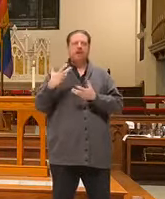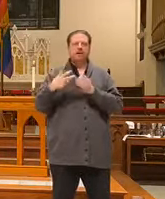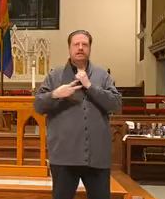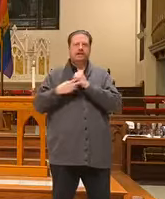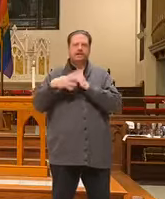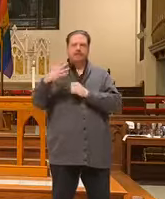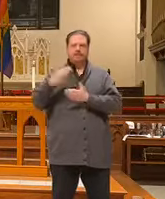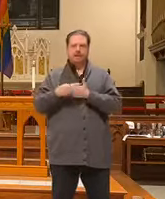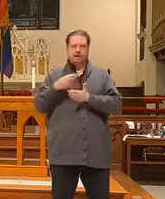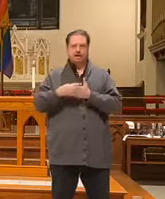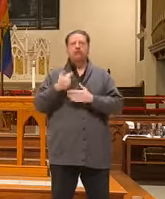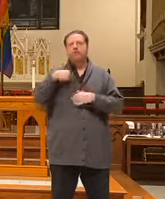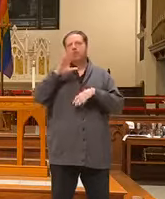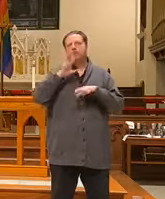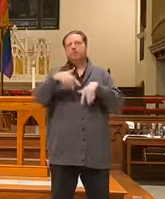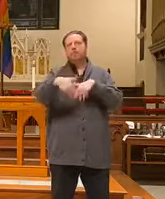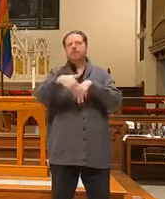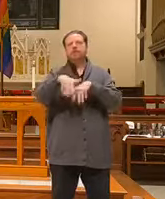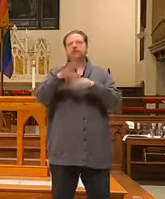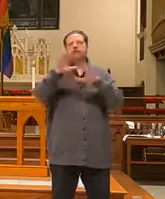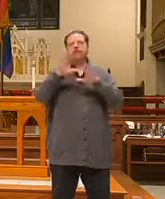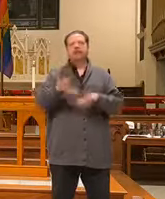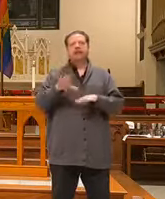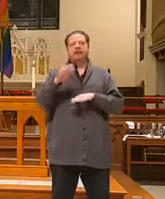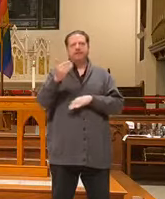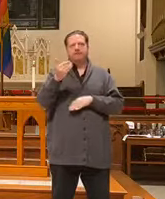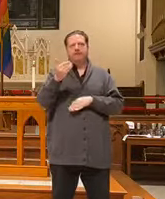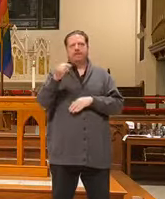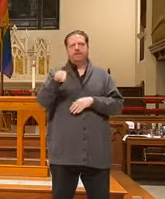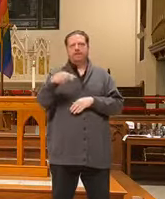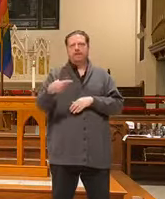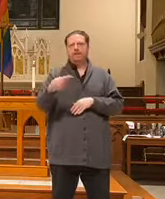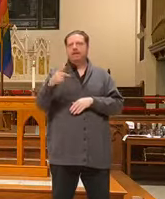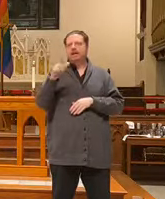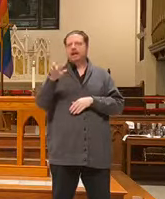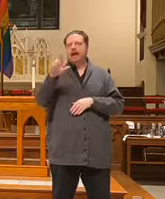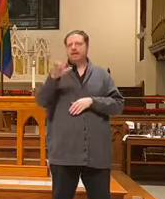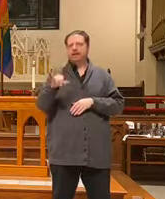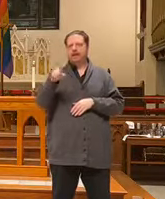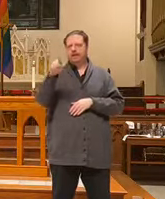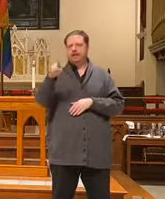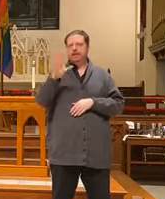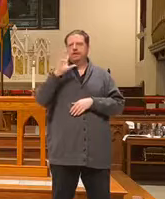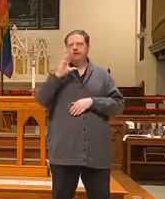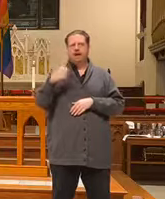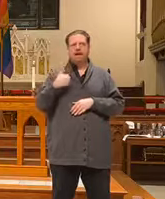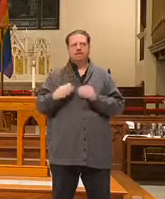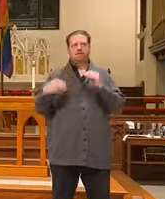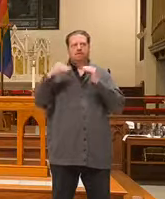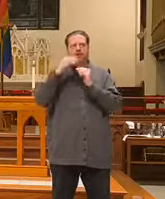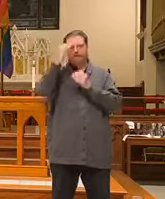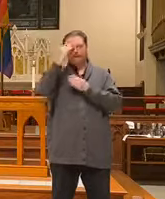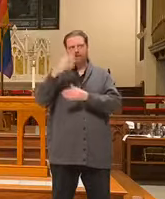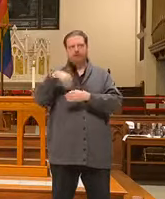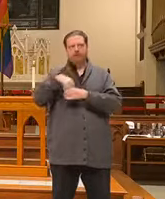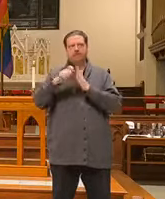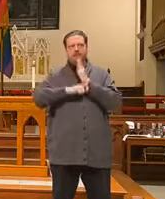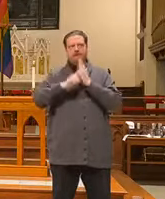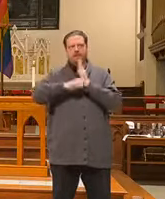money. So we'll be marching on Sunday the 15th, and Larry will come up with, we'll have more information in the